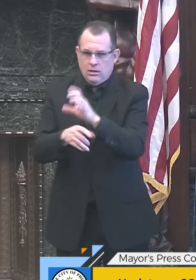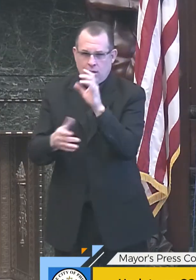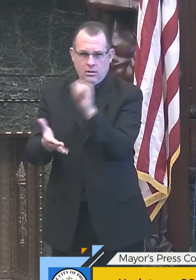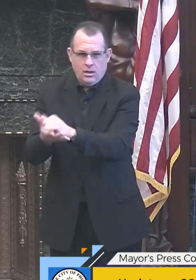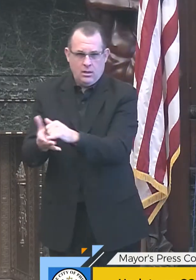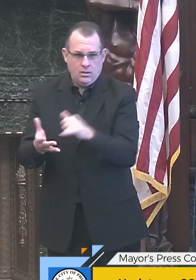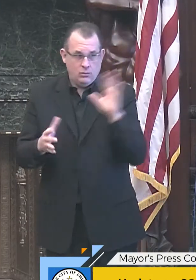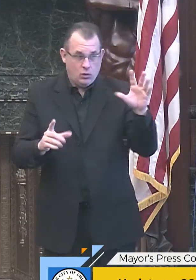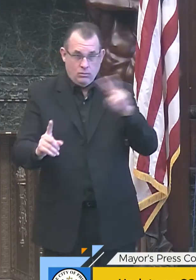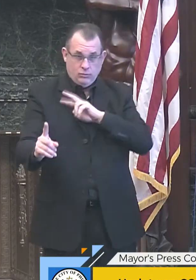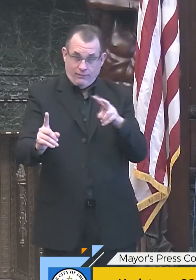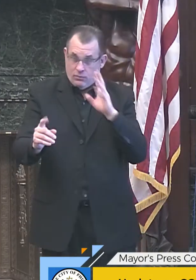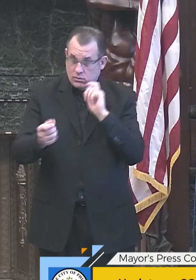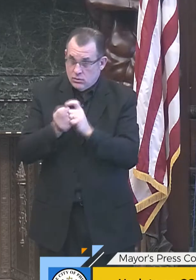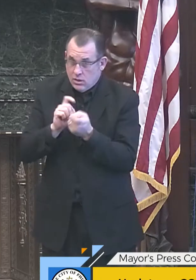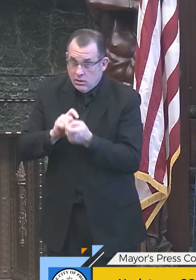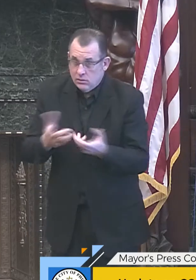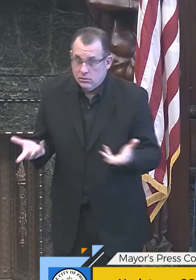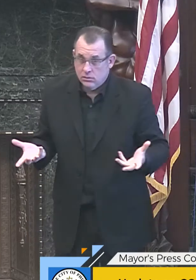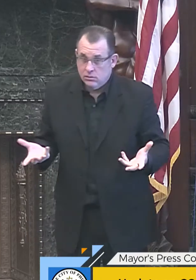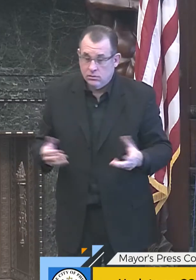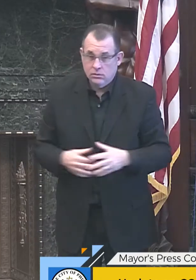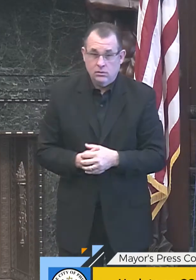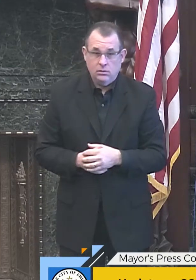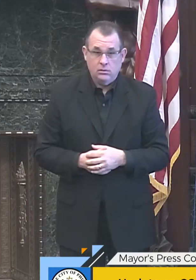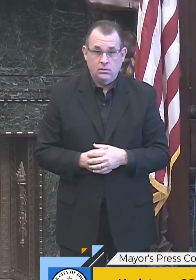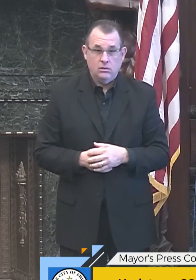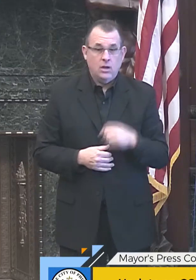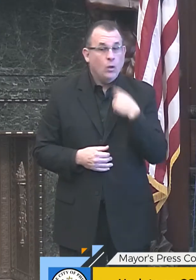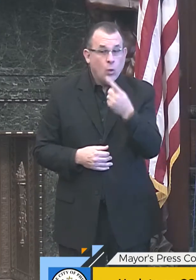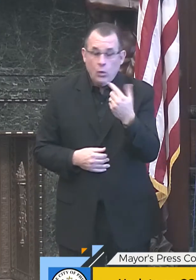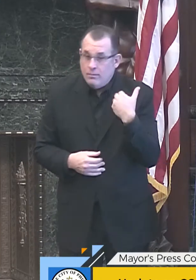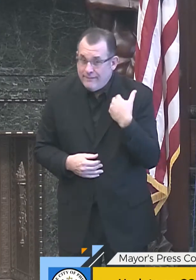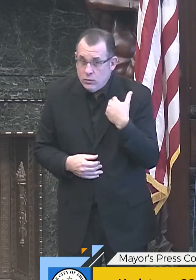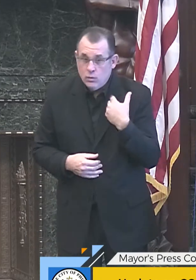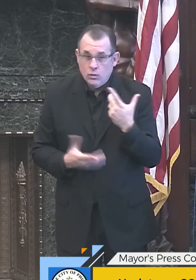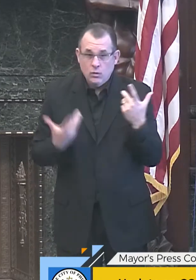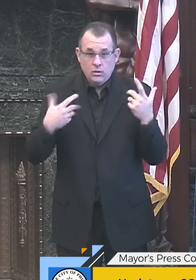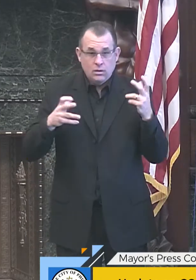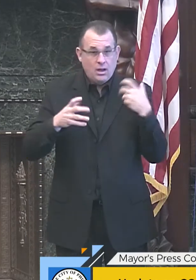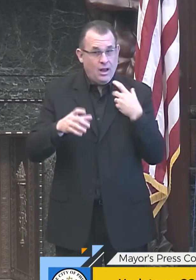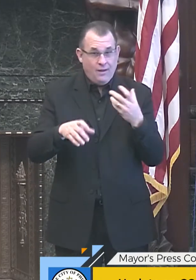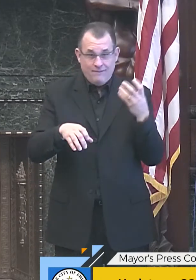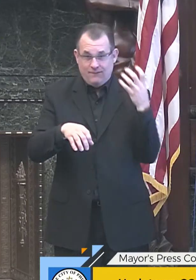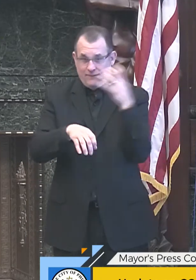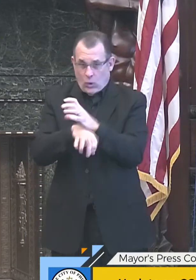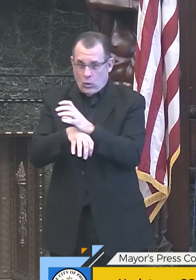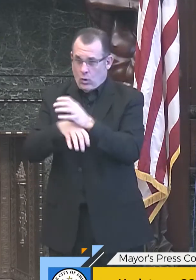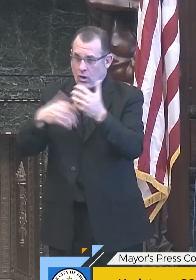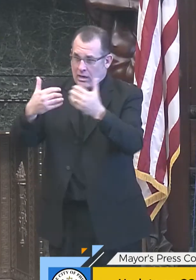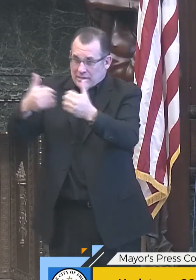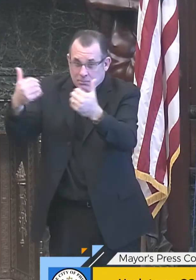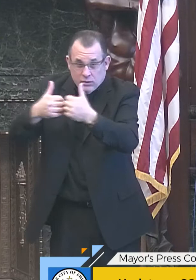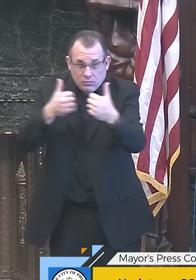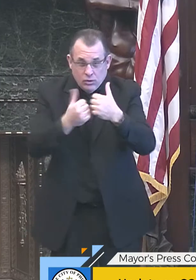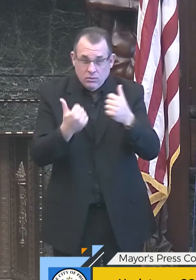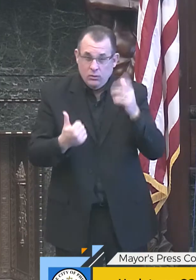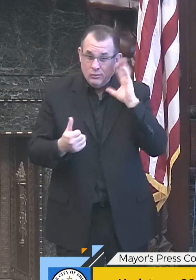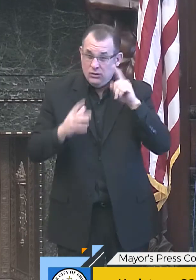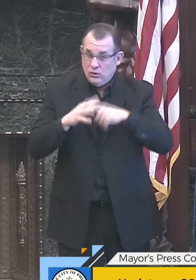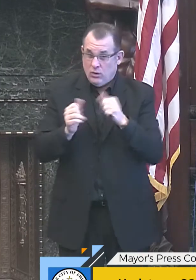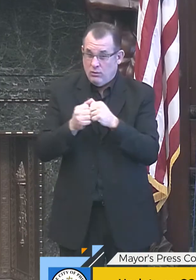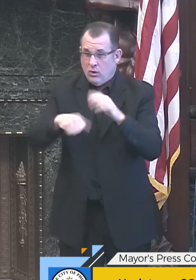point? So as we have said, enforcement of groups of individuals will start with warnings